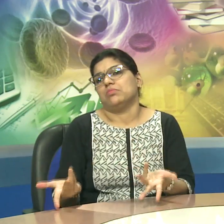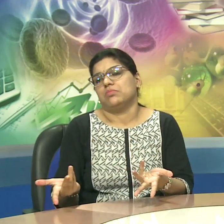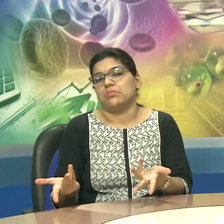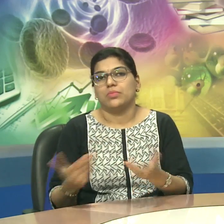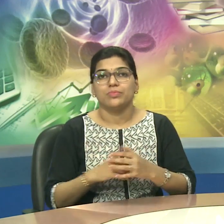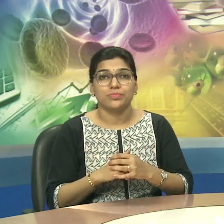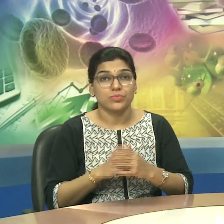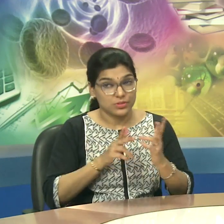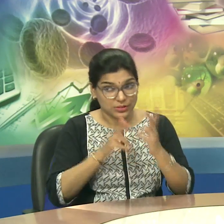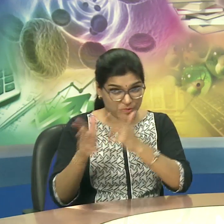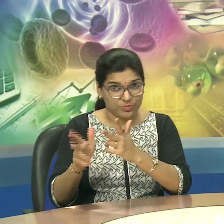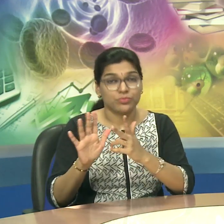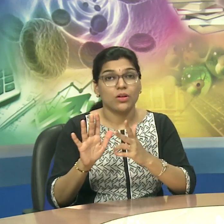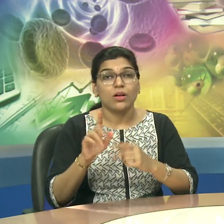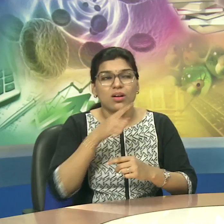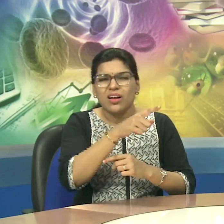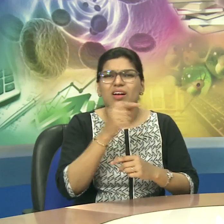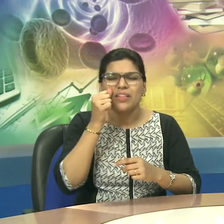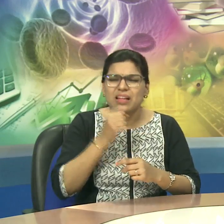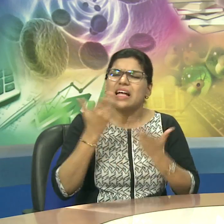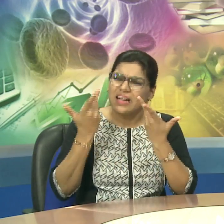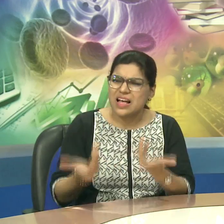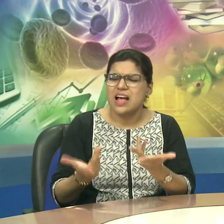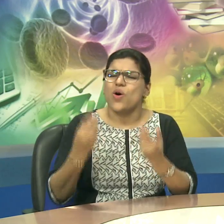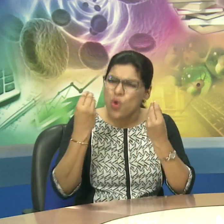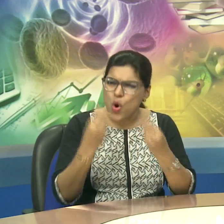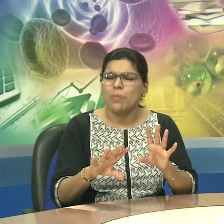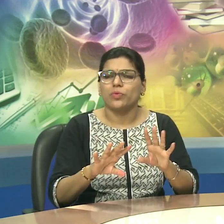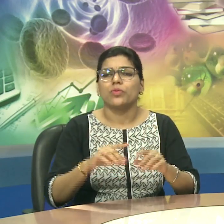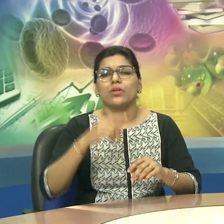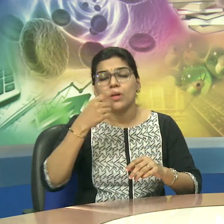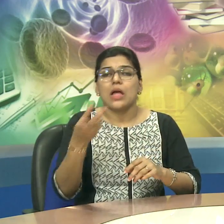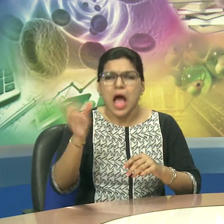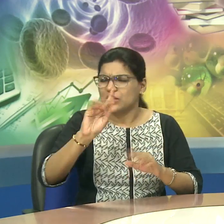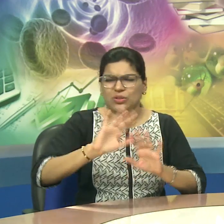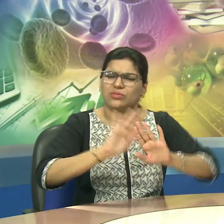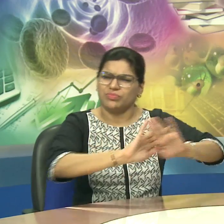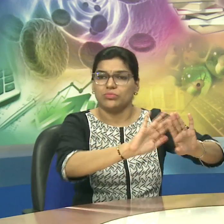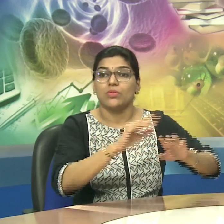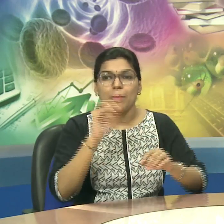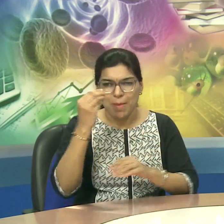grandfather said, you can listen to the music all day. We will bring you a